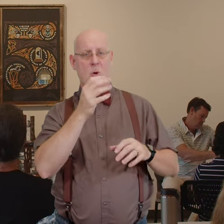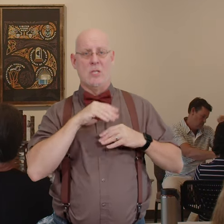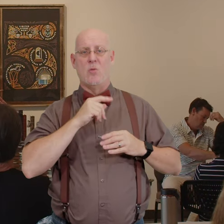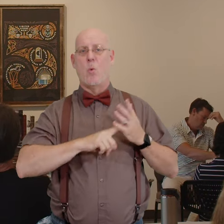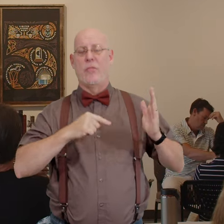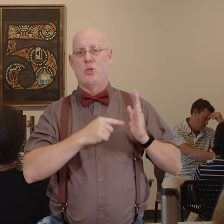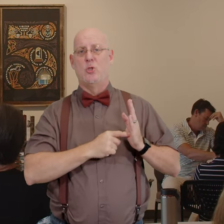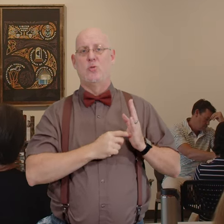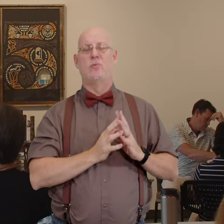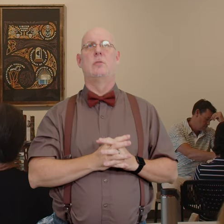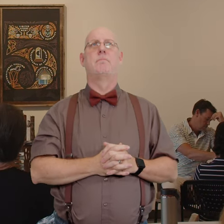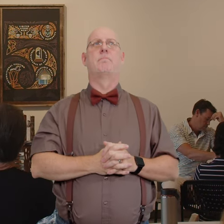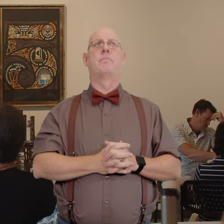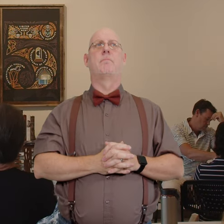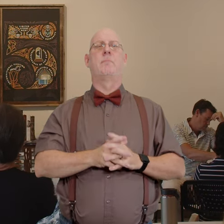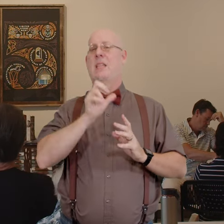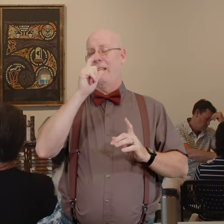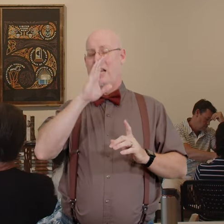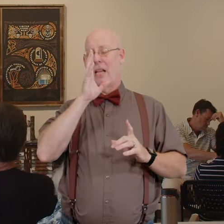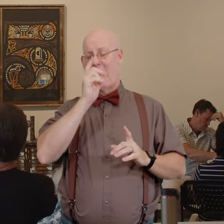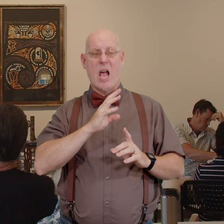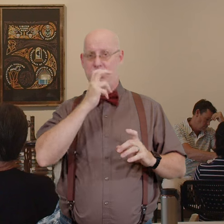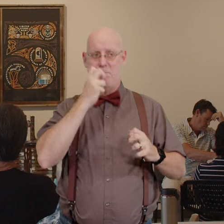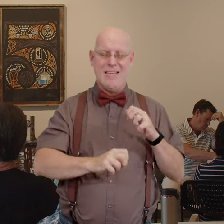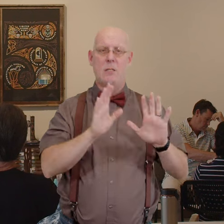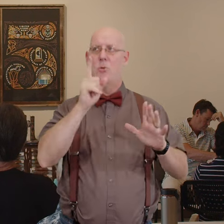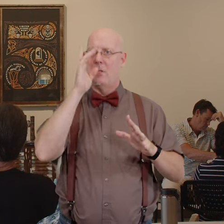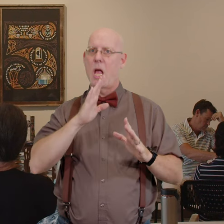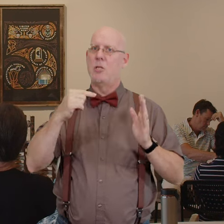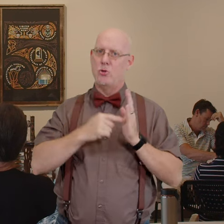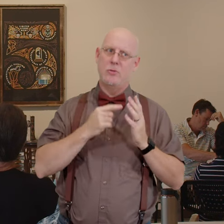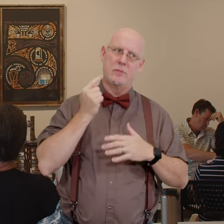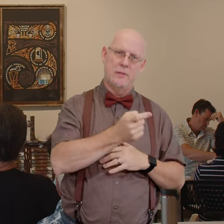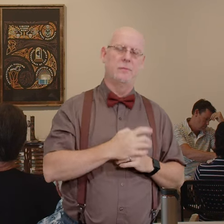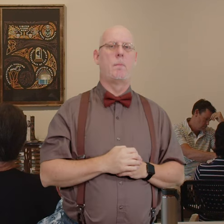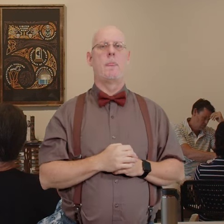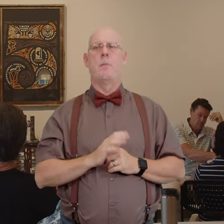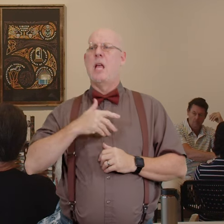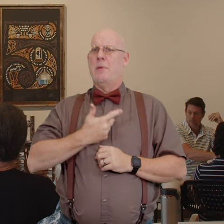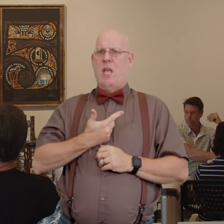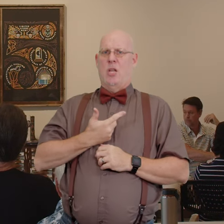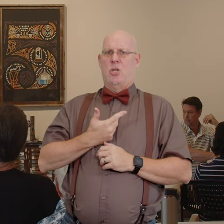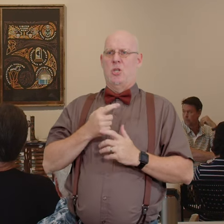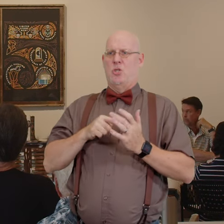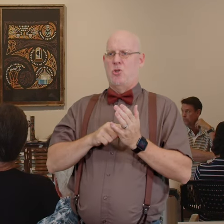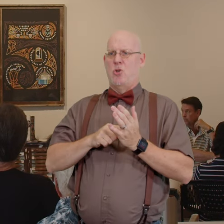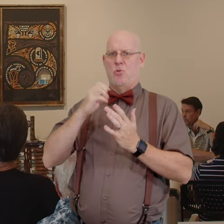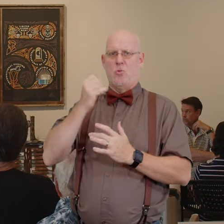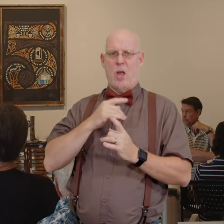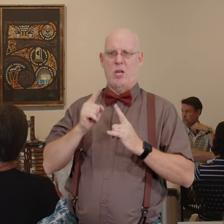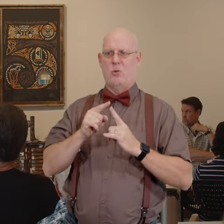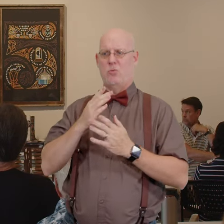got what they deserved. They didn't get God's meanness. They got their dessert. But then we get upset that God showed such